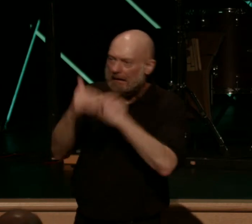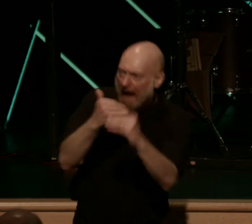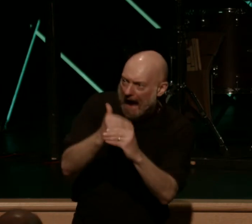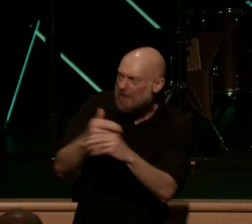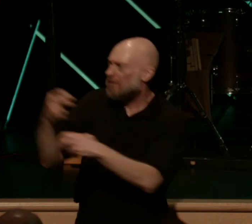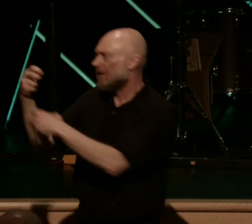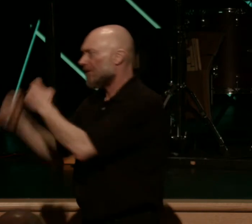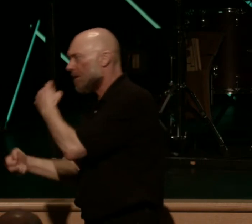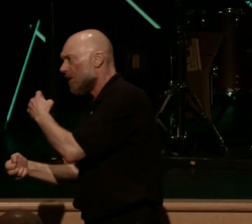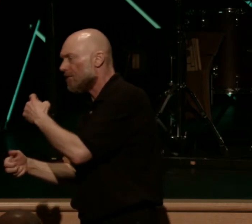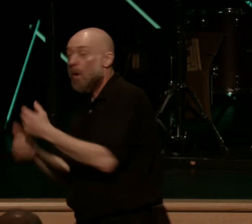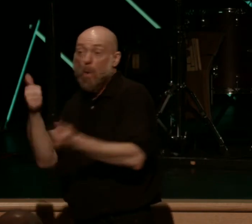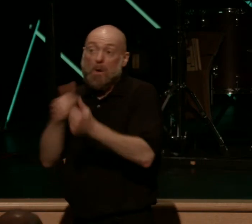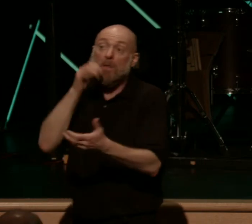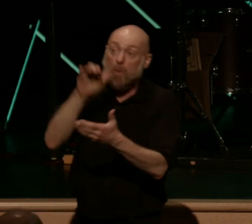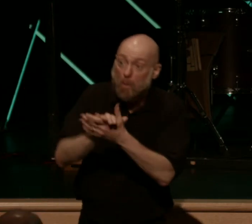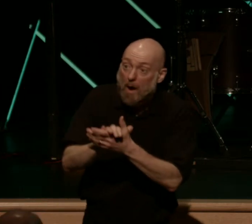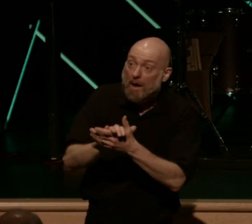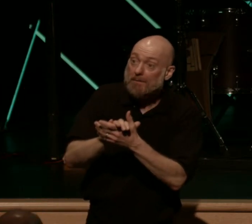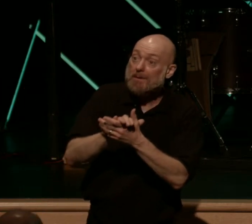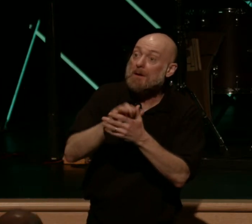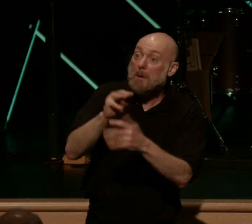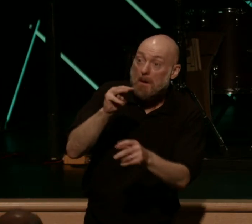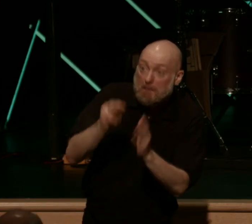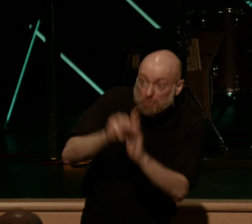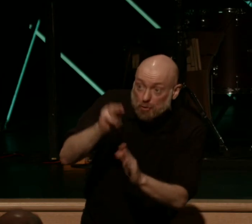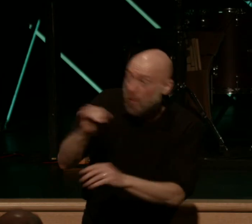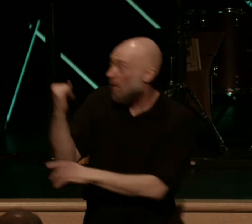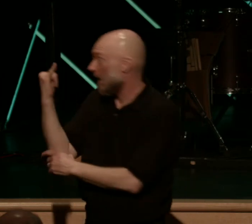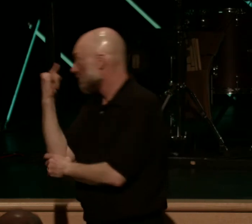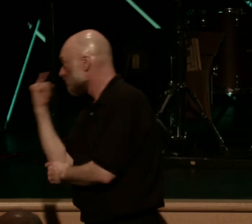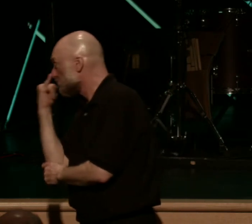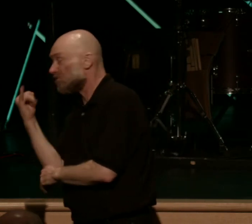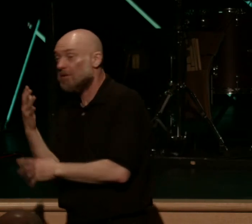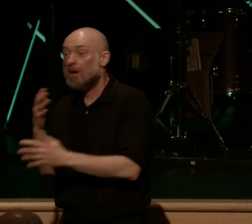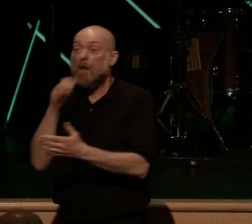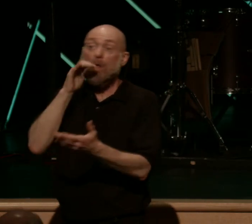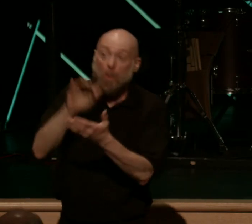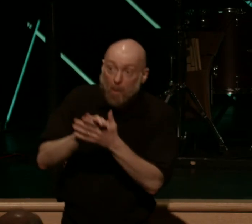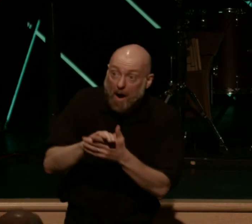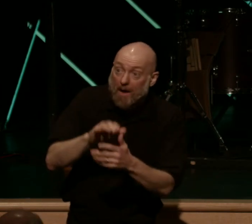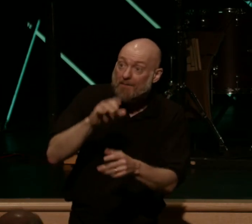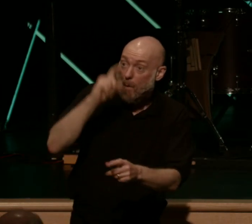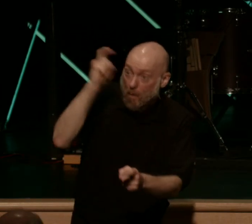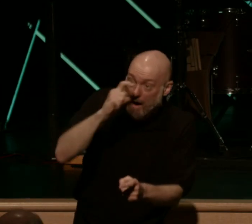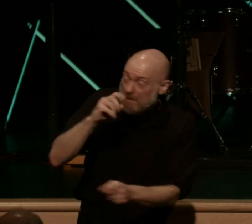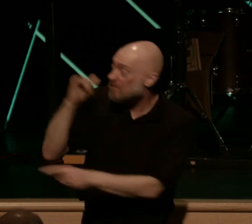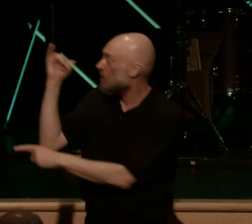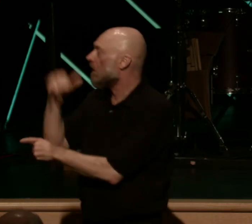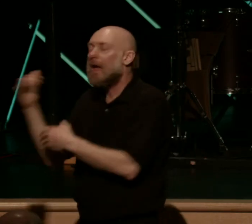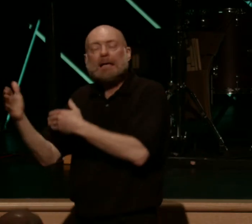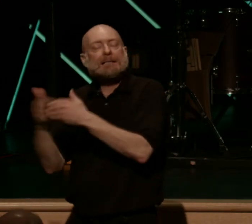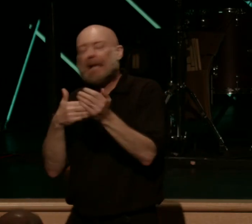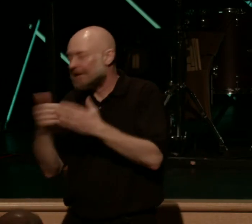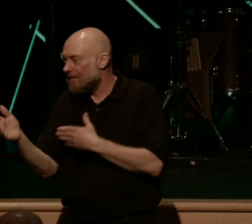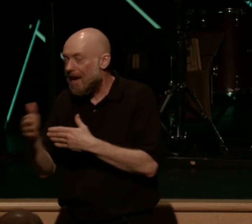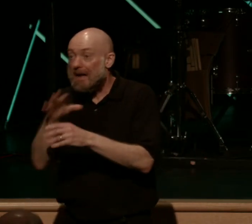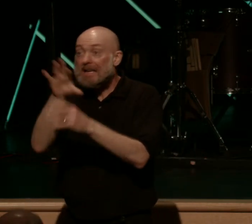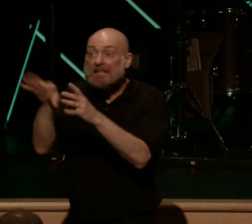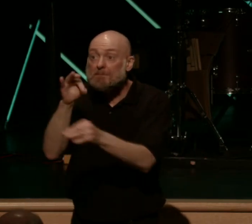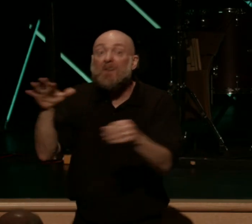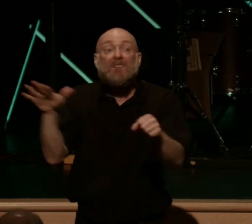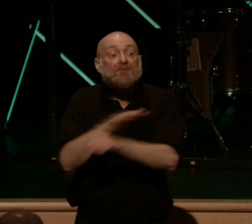spiritually mature or spiritually immature, wise or prone to foolishness. It doesn't matter.